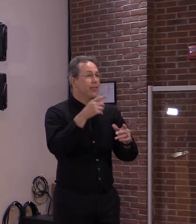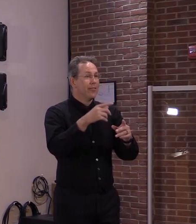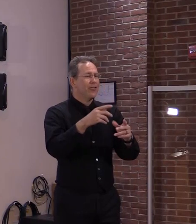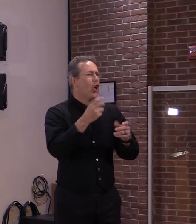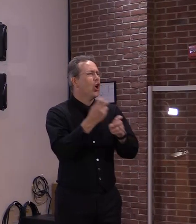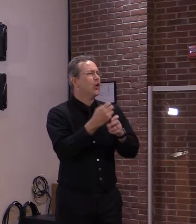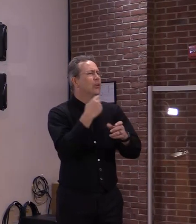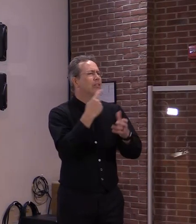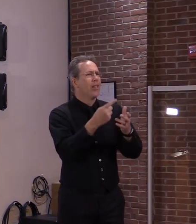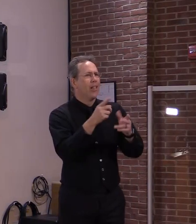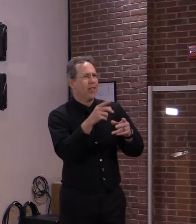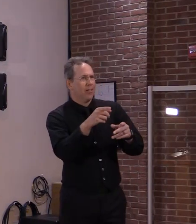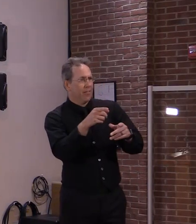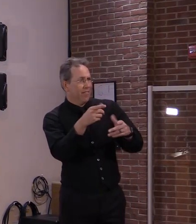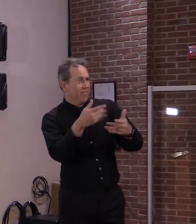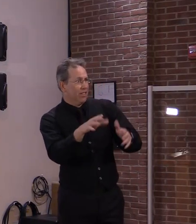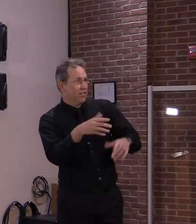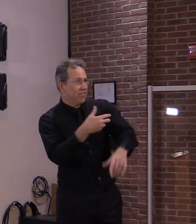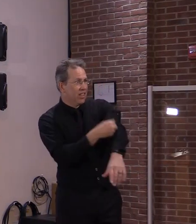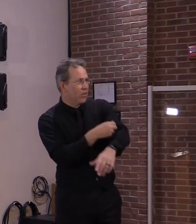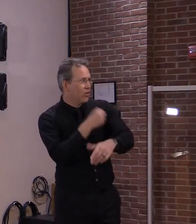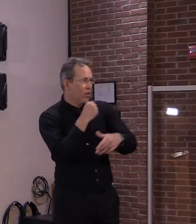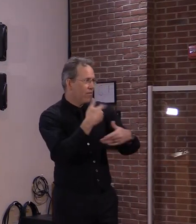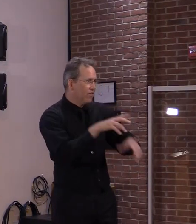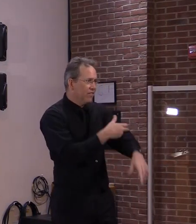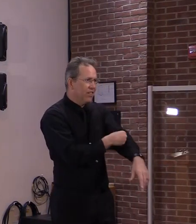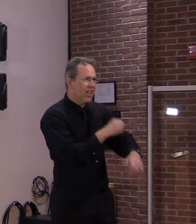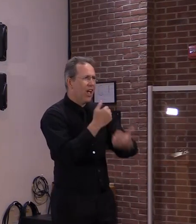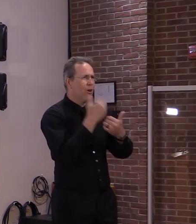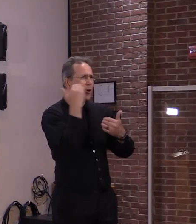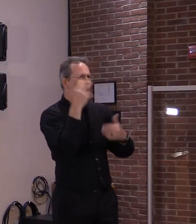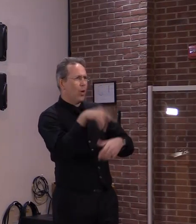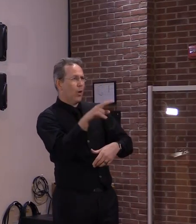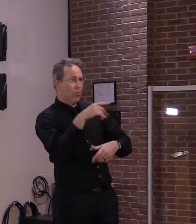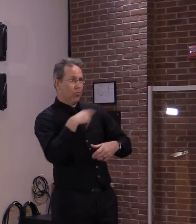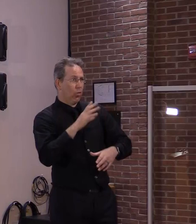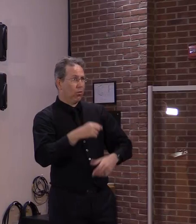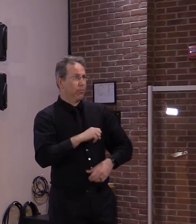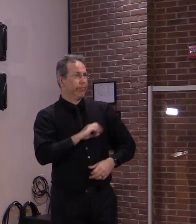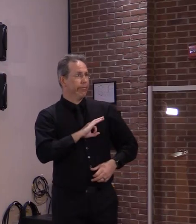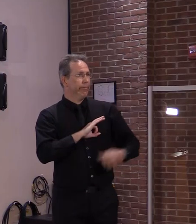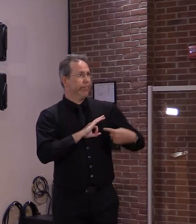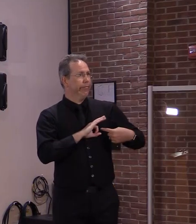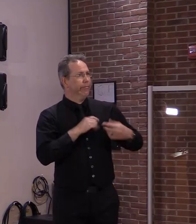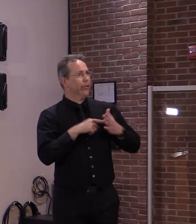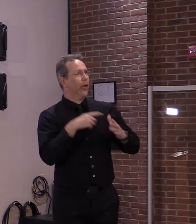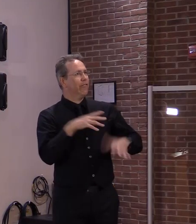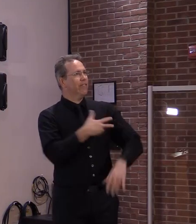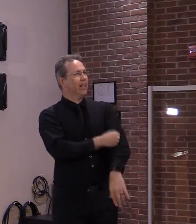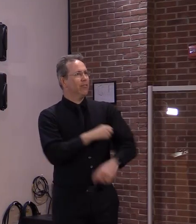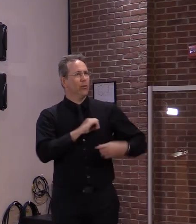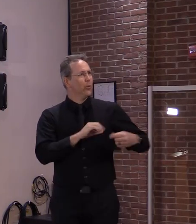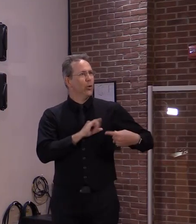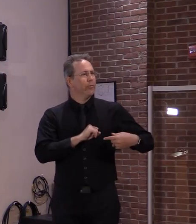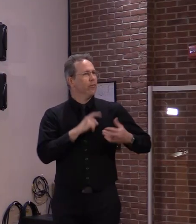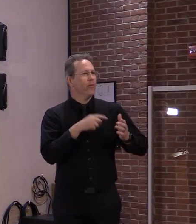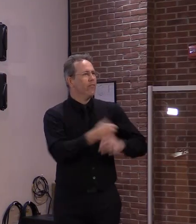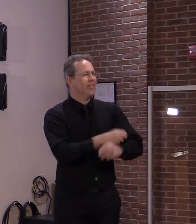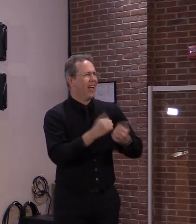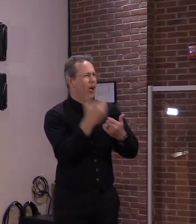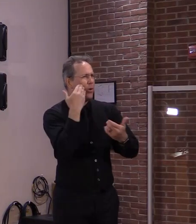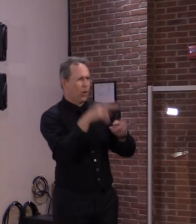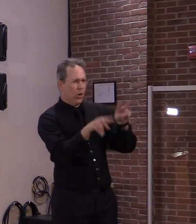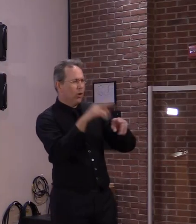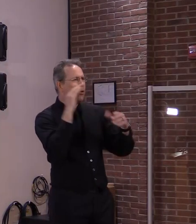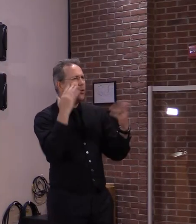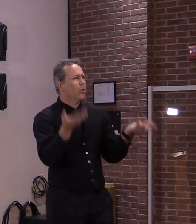it. Not as easy to figure out as if you're wearing a mask or not. But at the same time, that's going to be true not